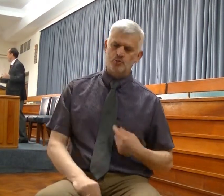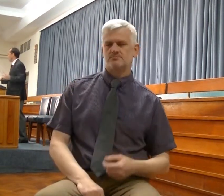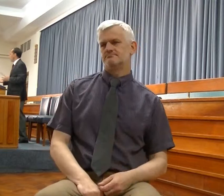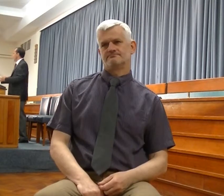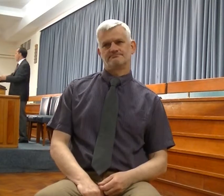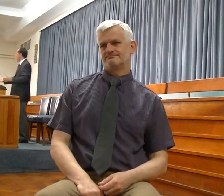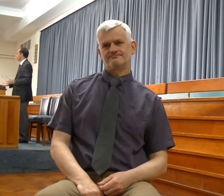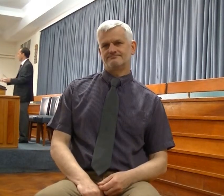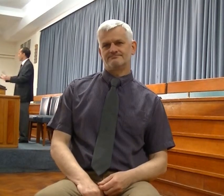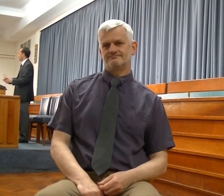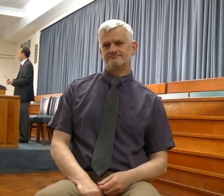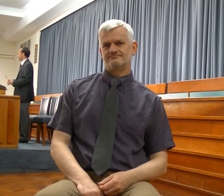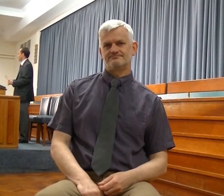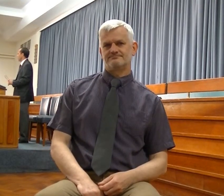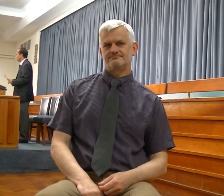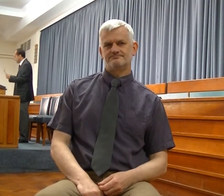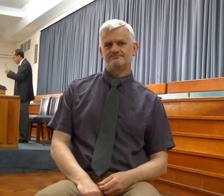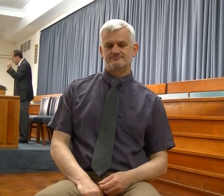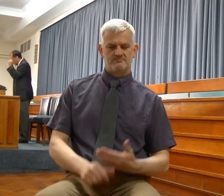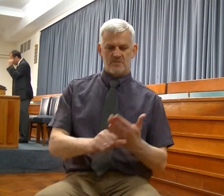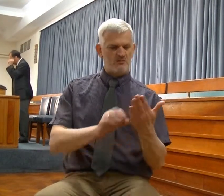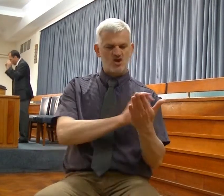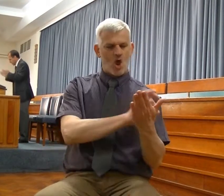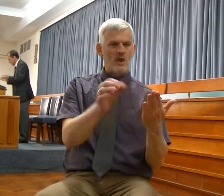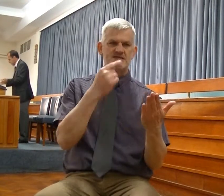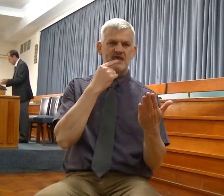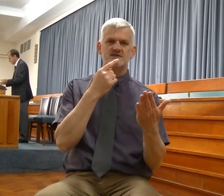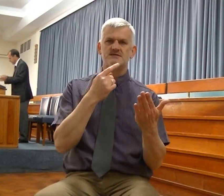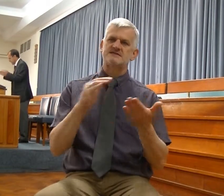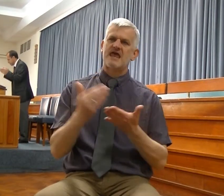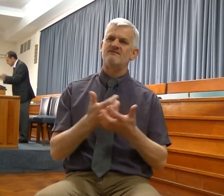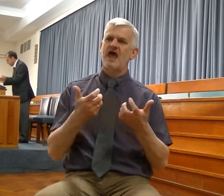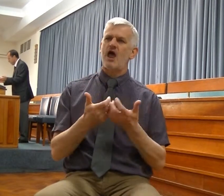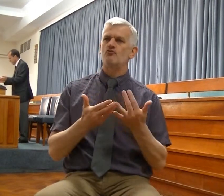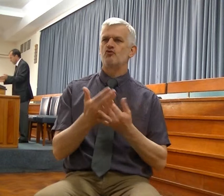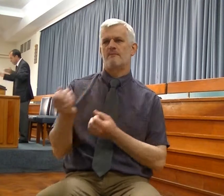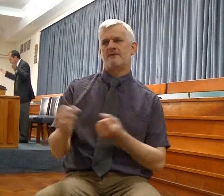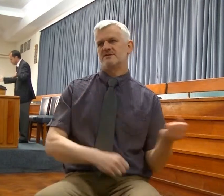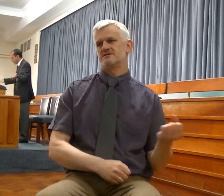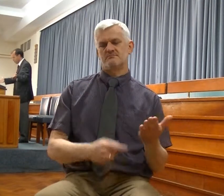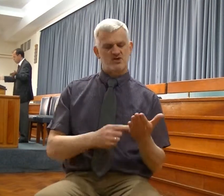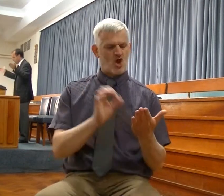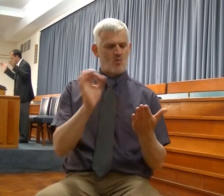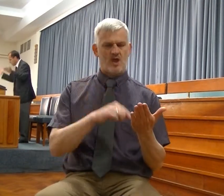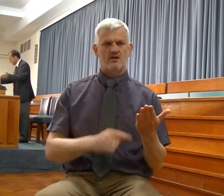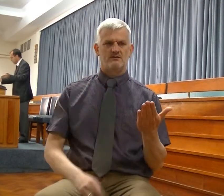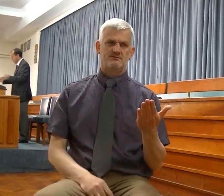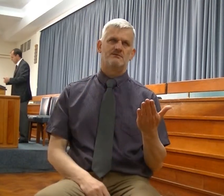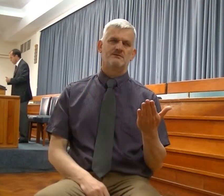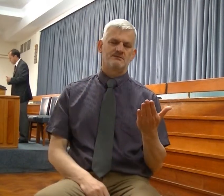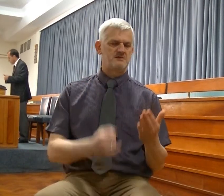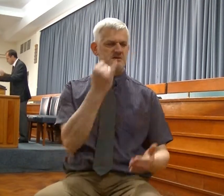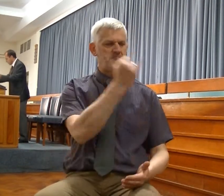an invention of man. Nowhere in the scriptures. But again, you can see that this man on the